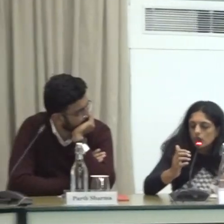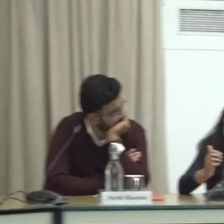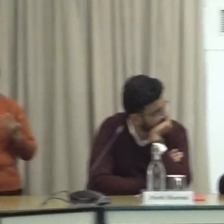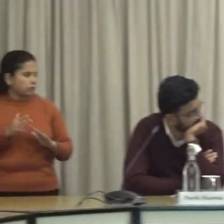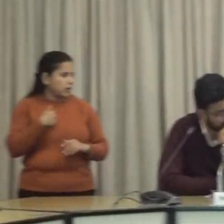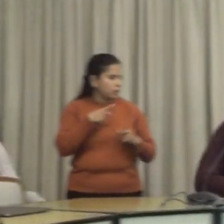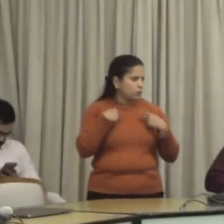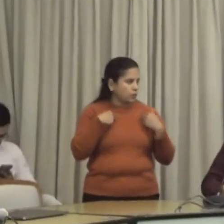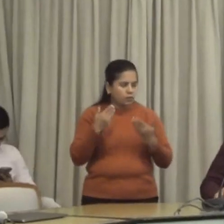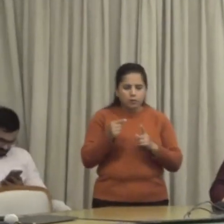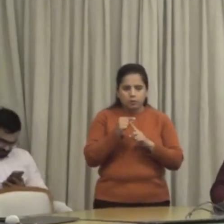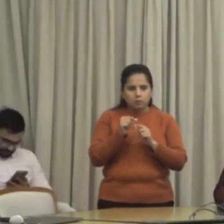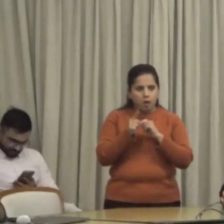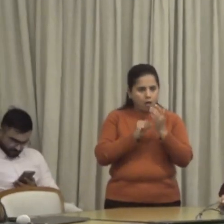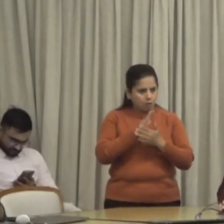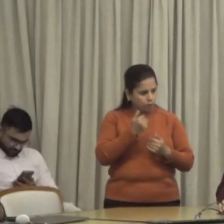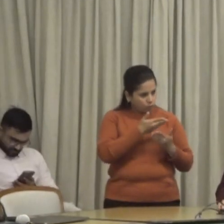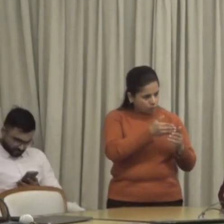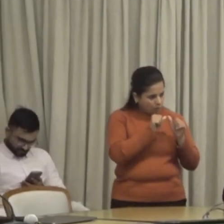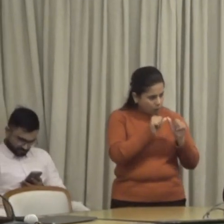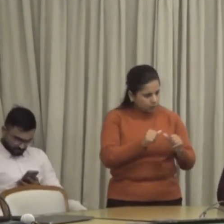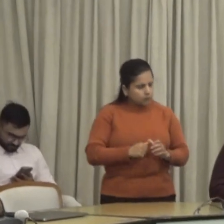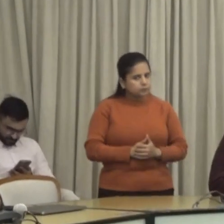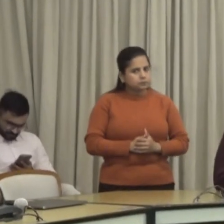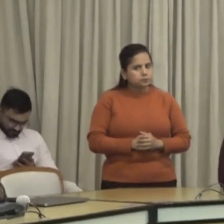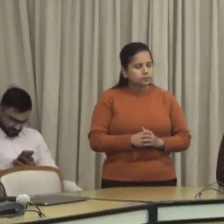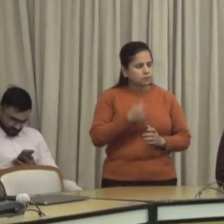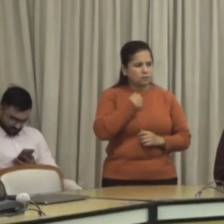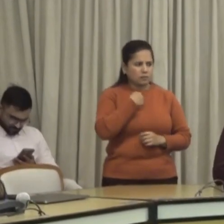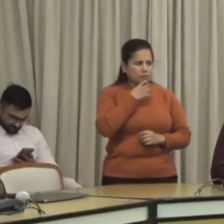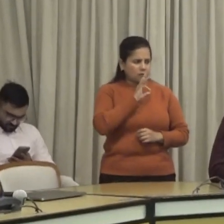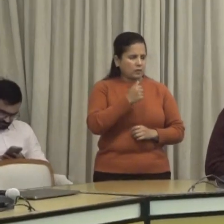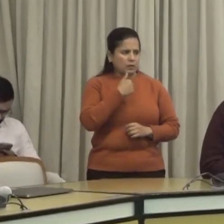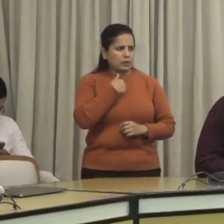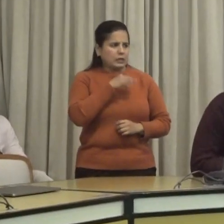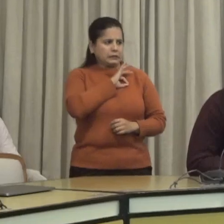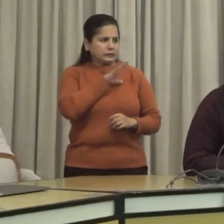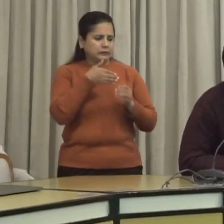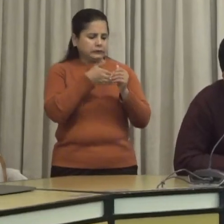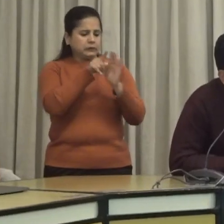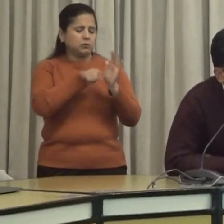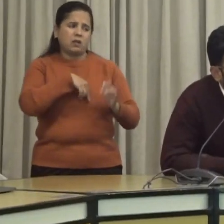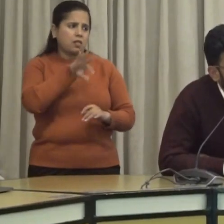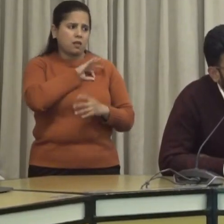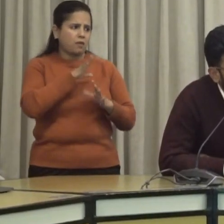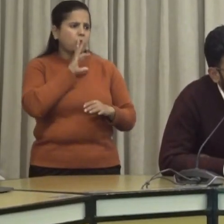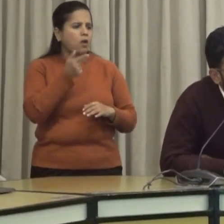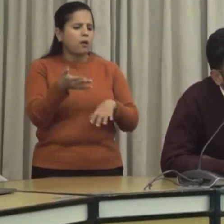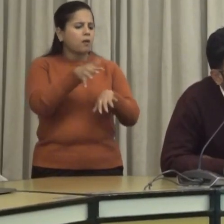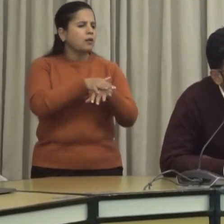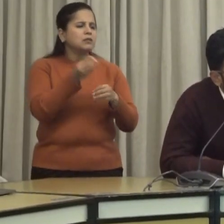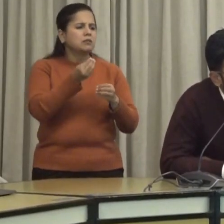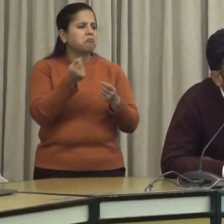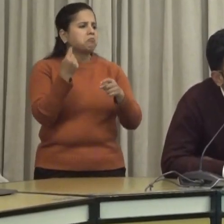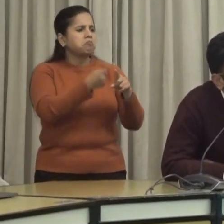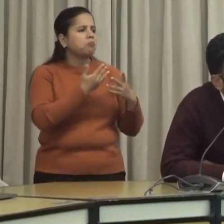as a lawyer. Parth, do you want to take that? I am personally not very, very fond of guidelines because, they are not applicable in each